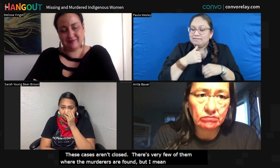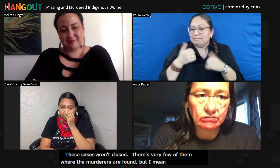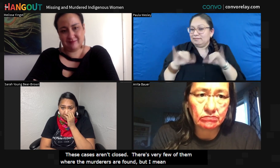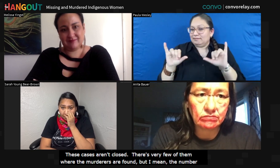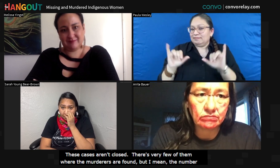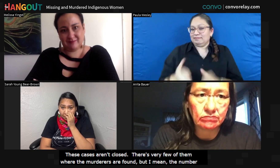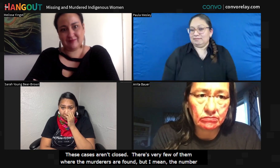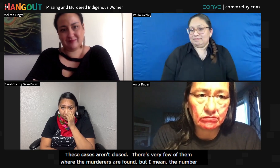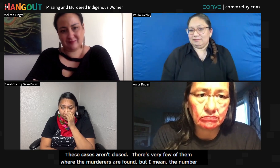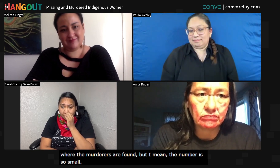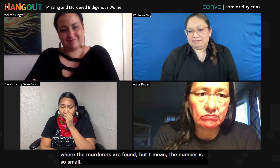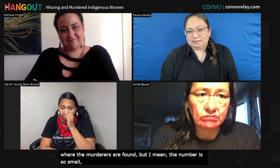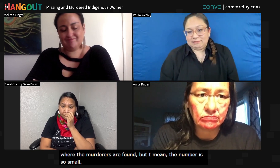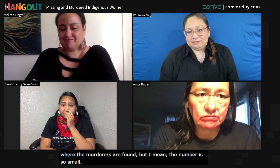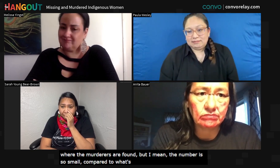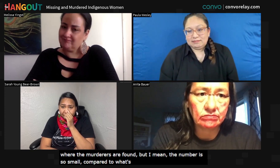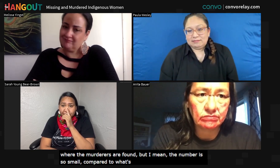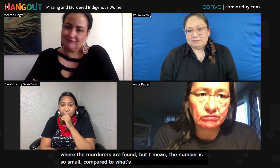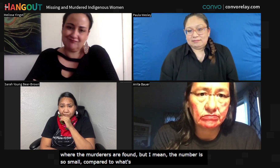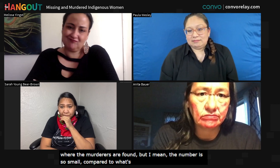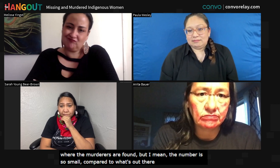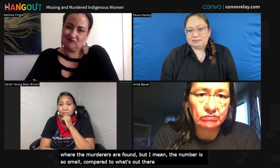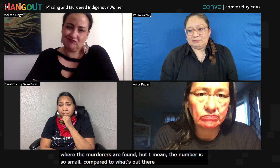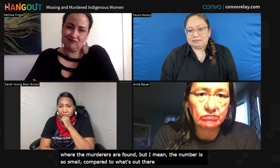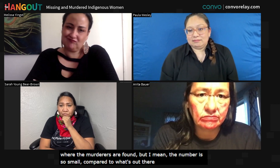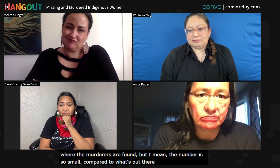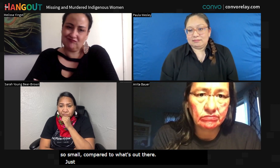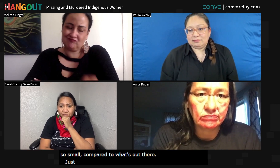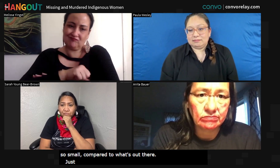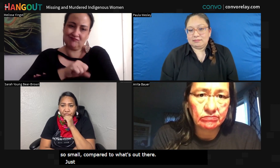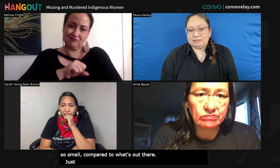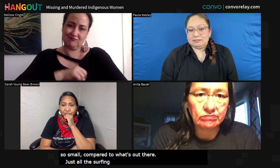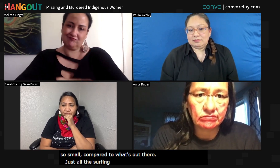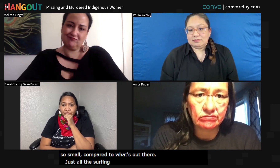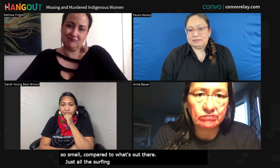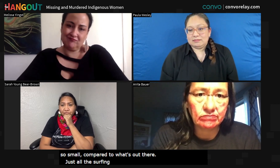Just all the suffering and all the emotional scars that are left behind.